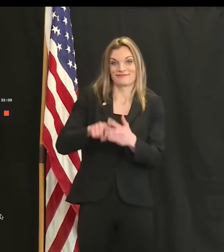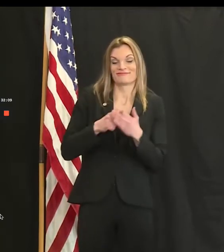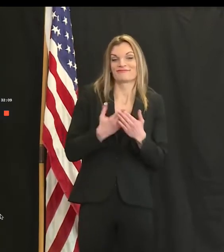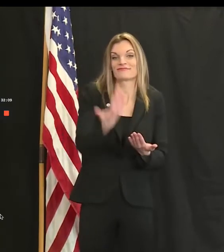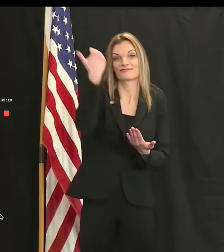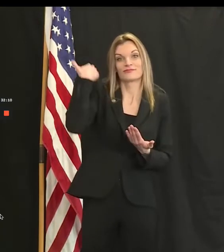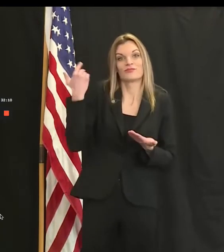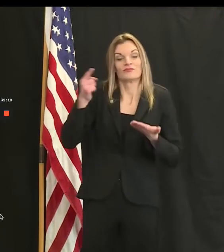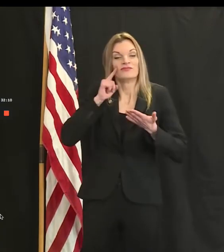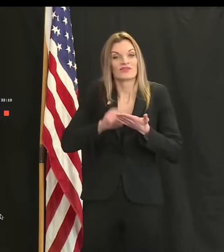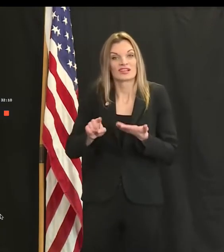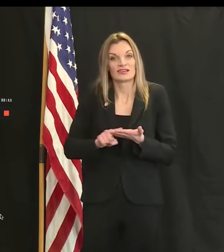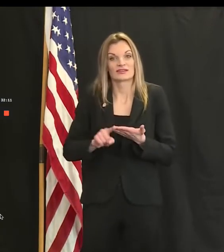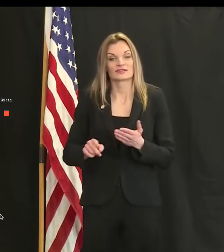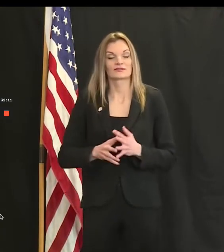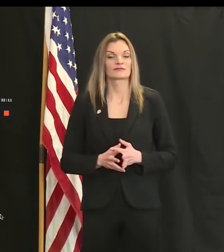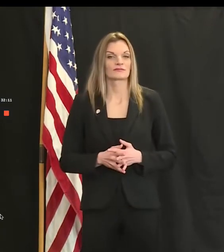to